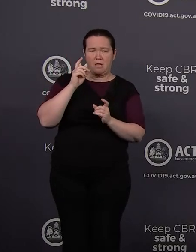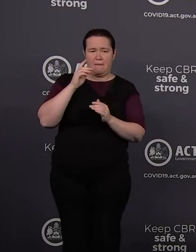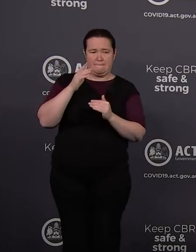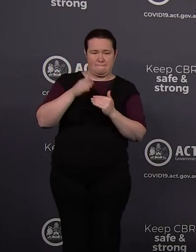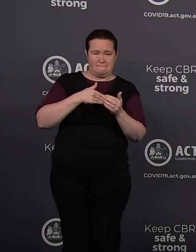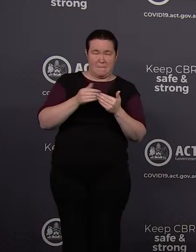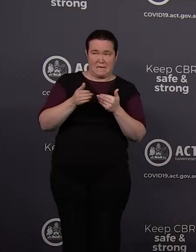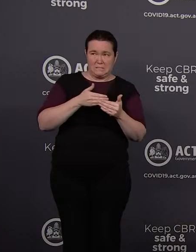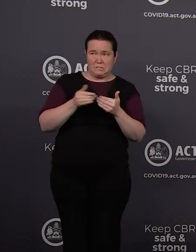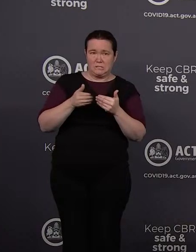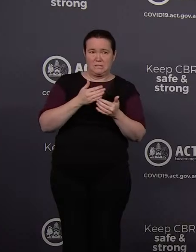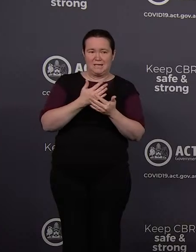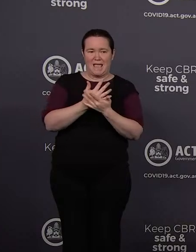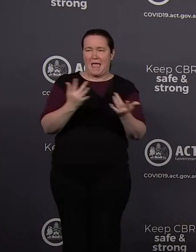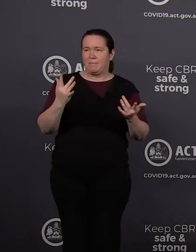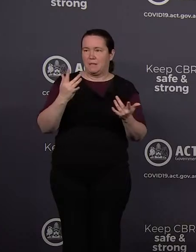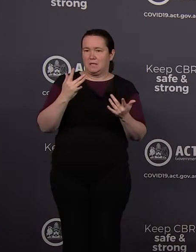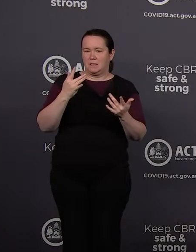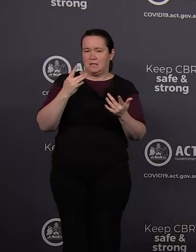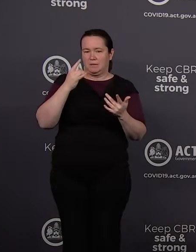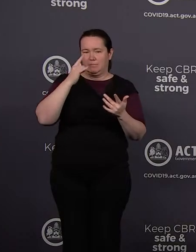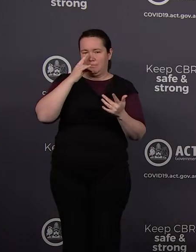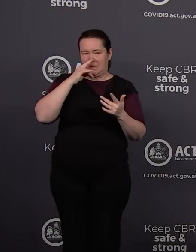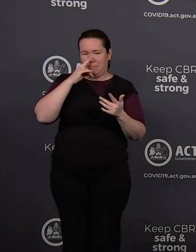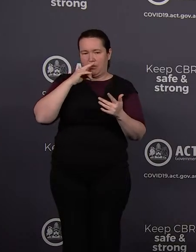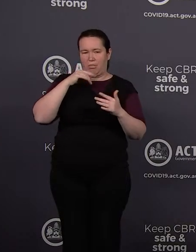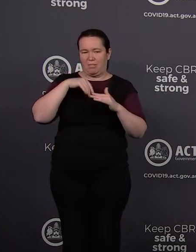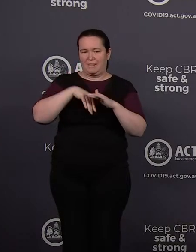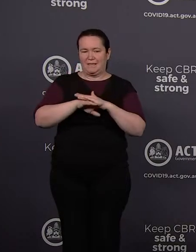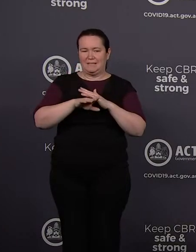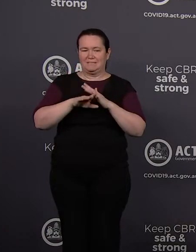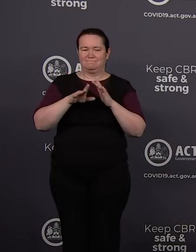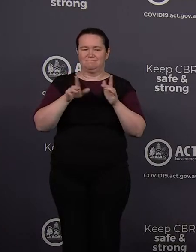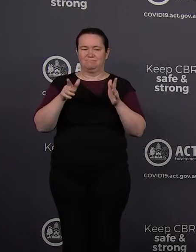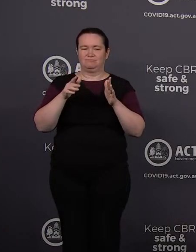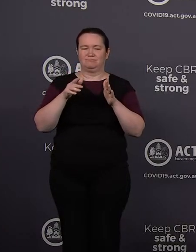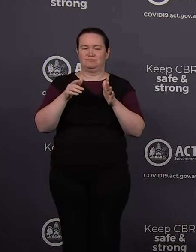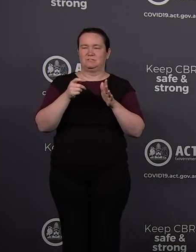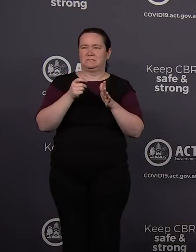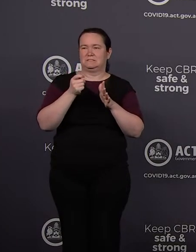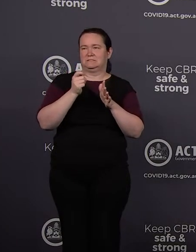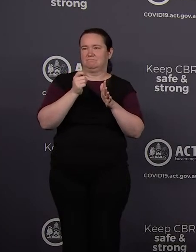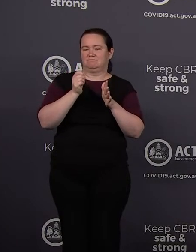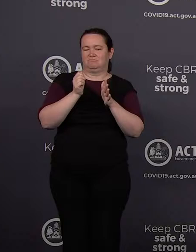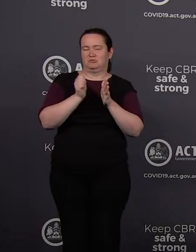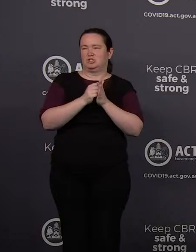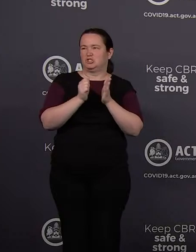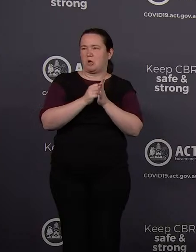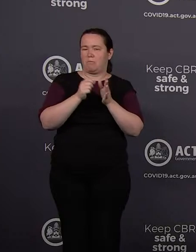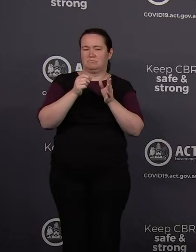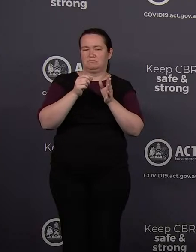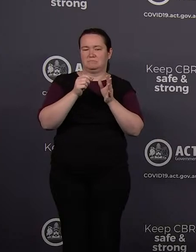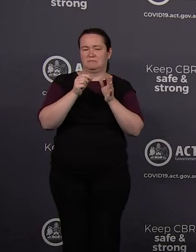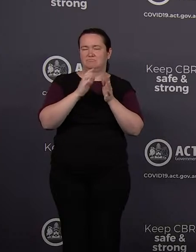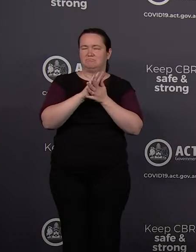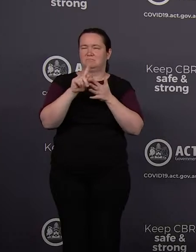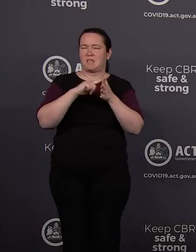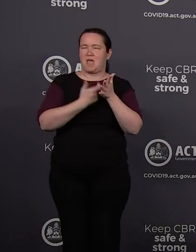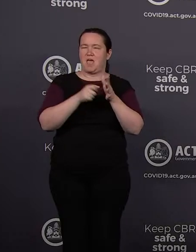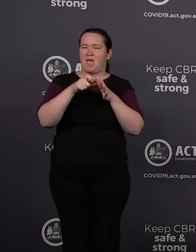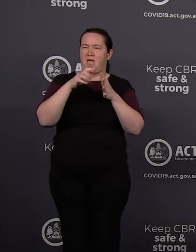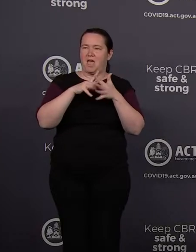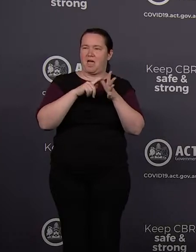the volume of people at certain large hardware stores, and that was a factor in our consideration